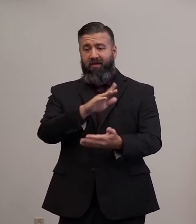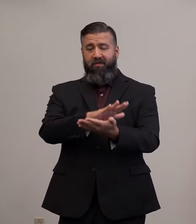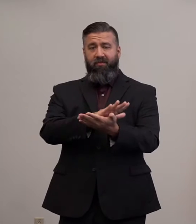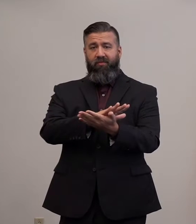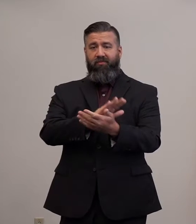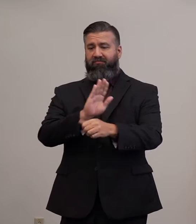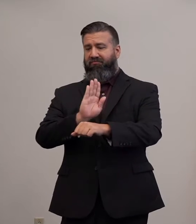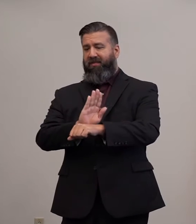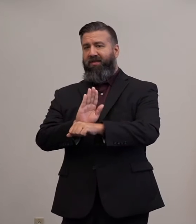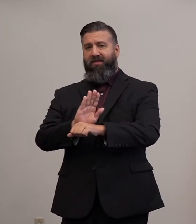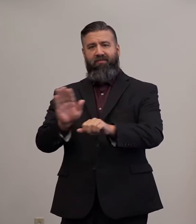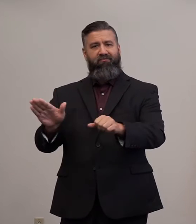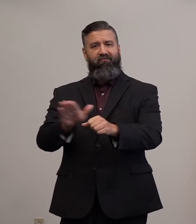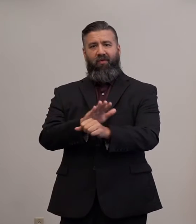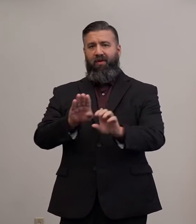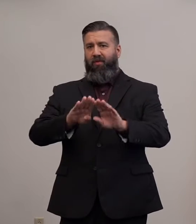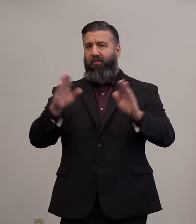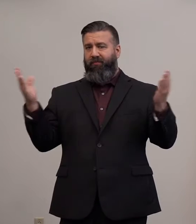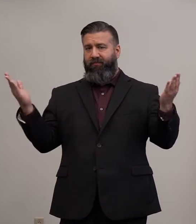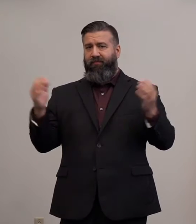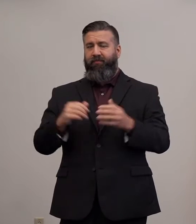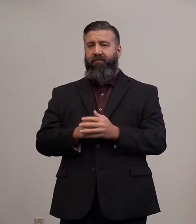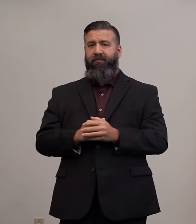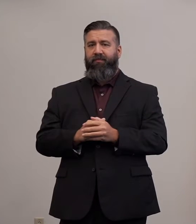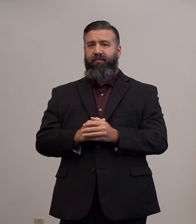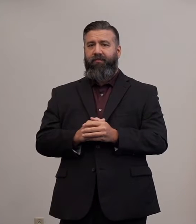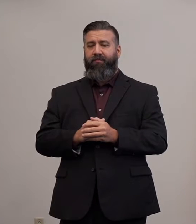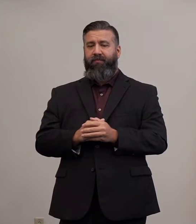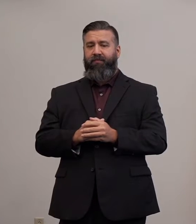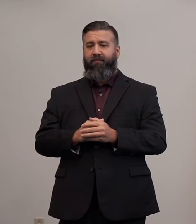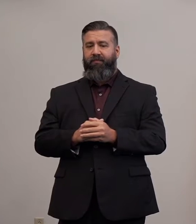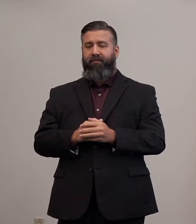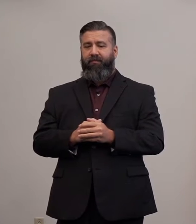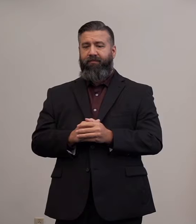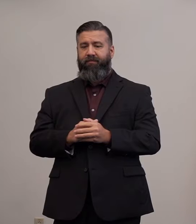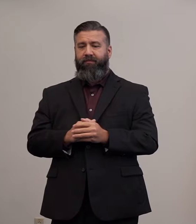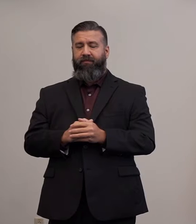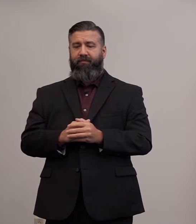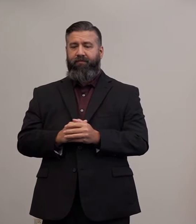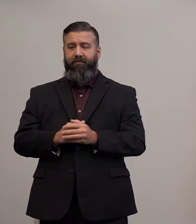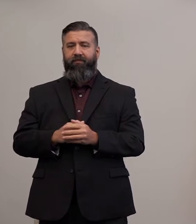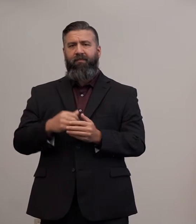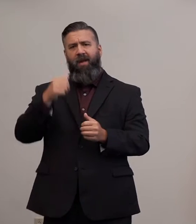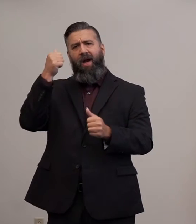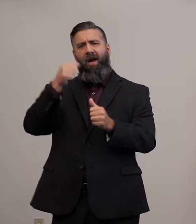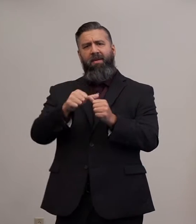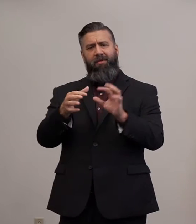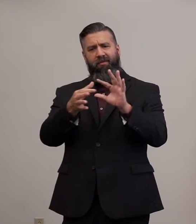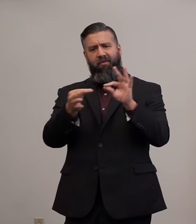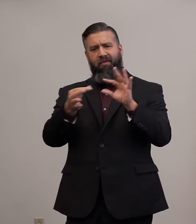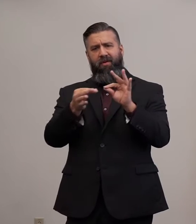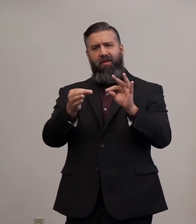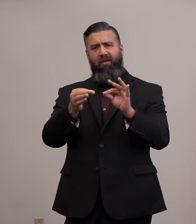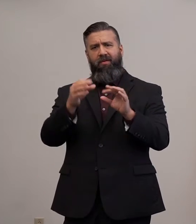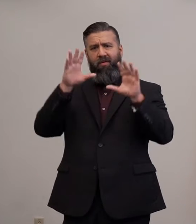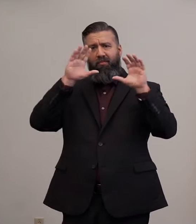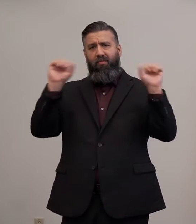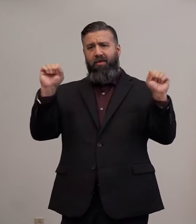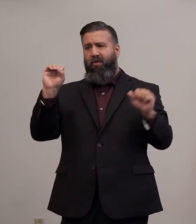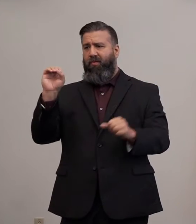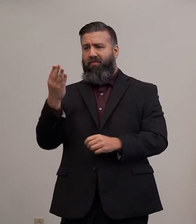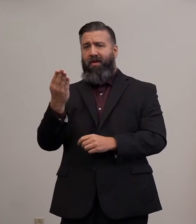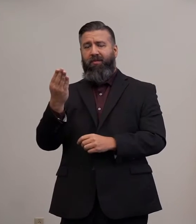our businesses are fully open. And I'm reminded of the remarks that President Obama made on the 10th anniversary